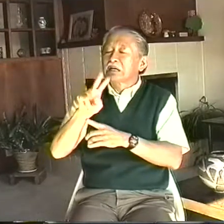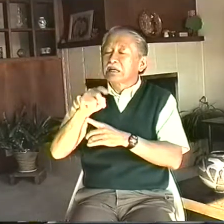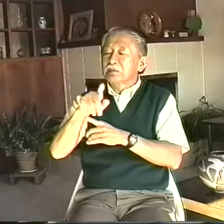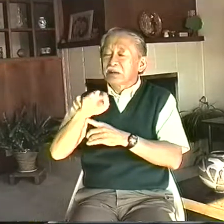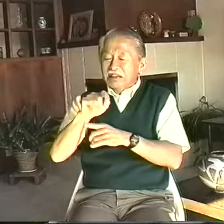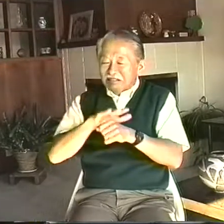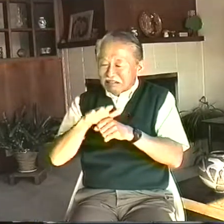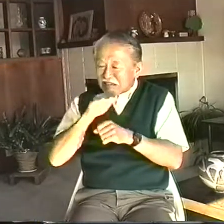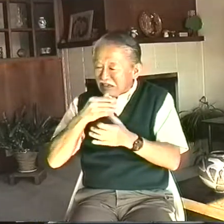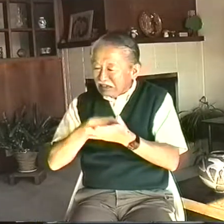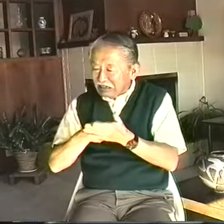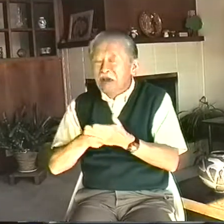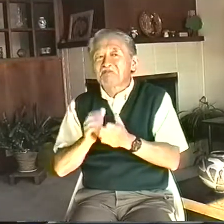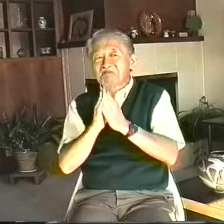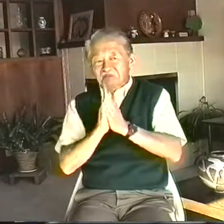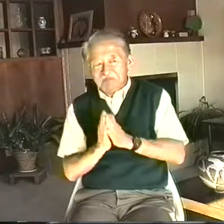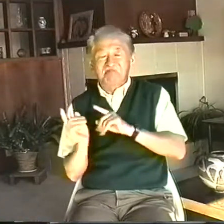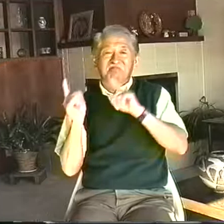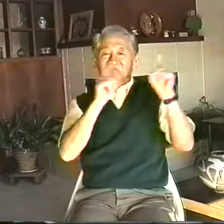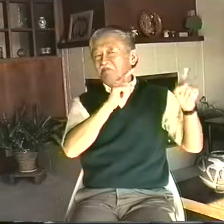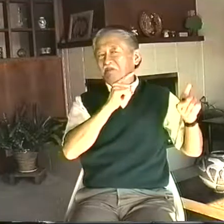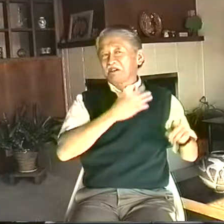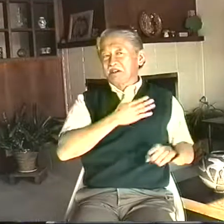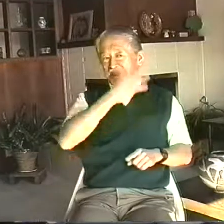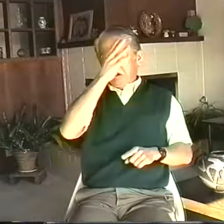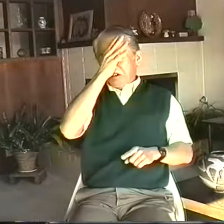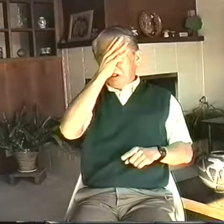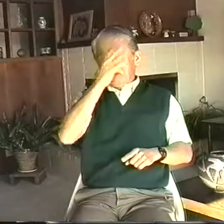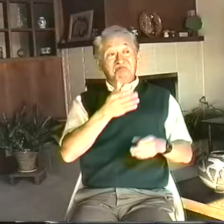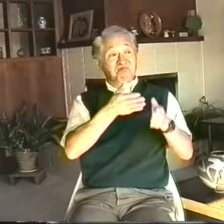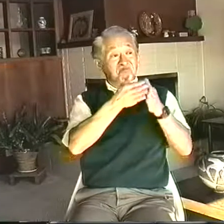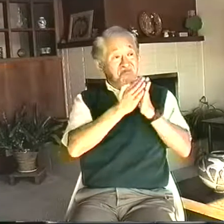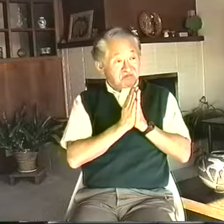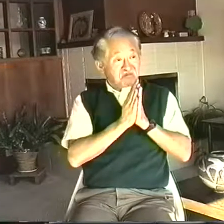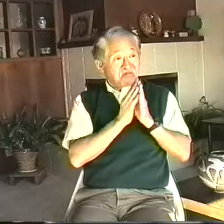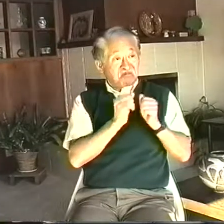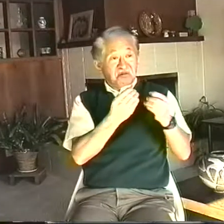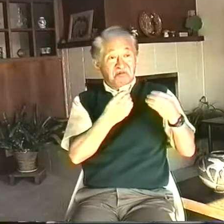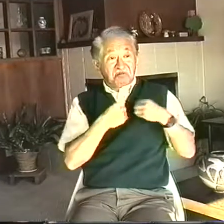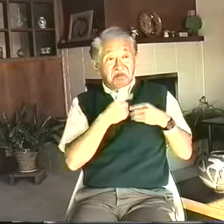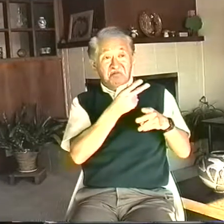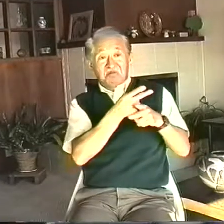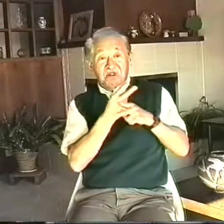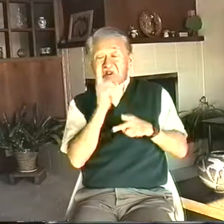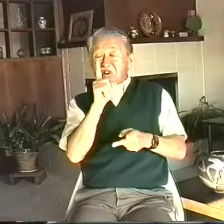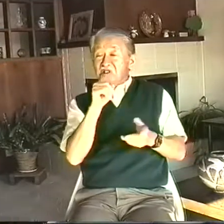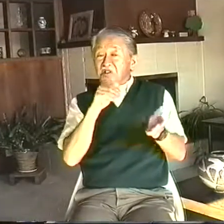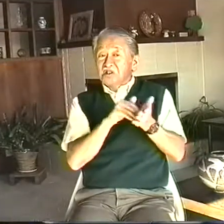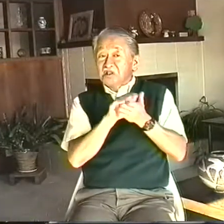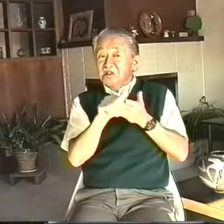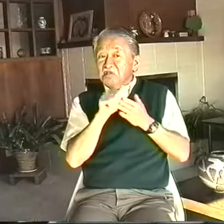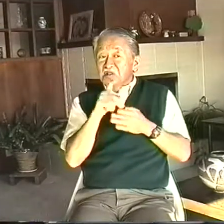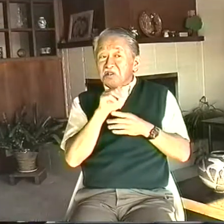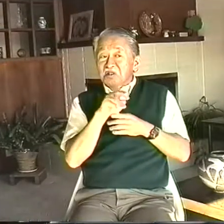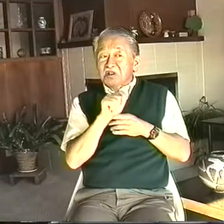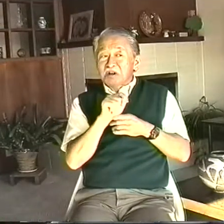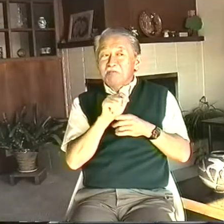the time to look for a house. And I was trying to save enough to make the down payment. I asked my father if I